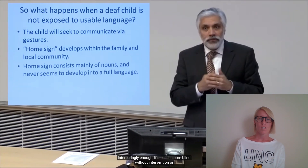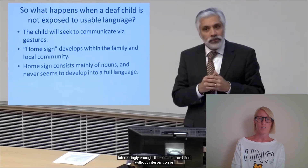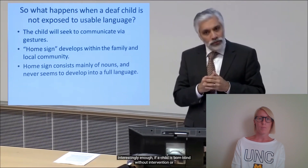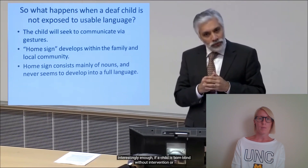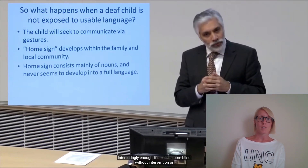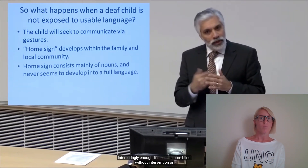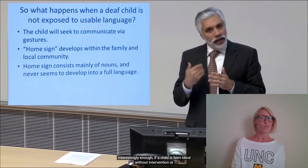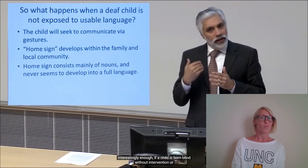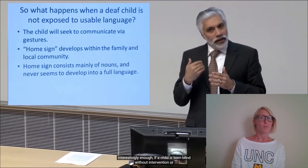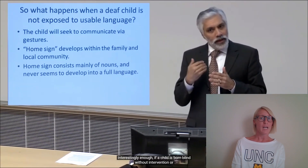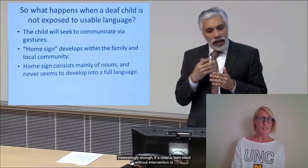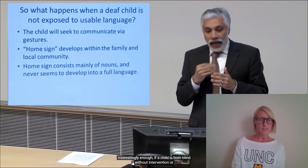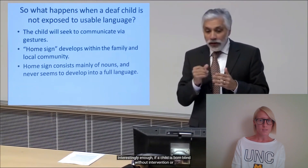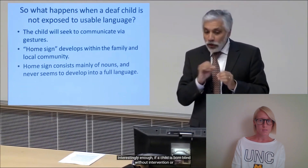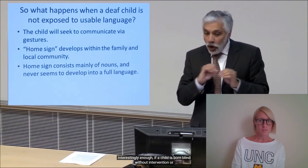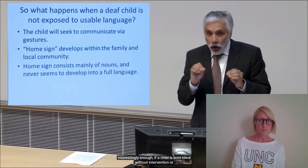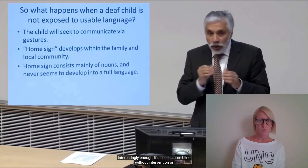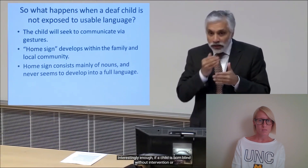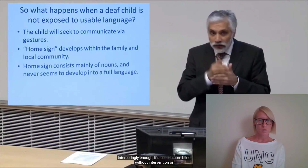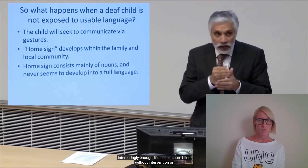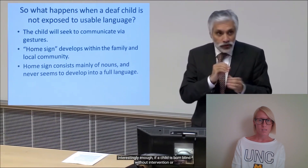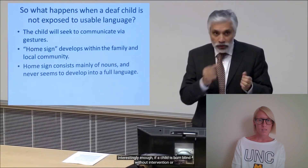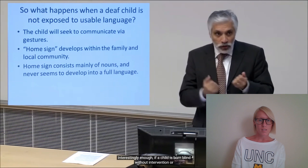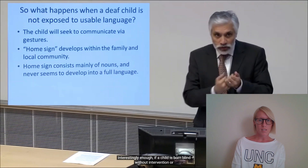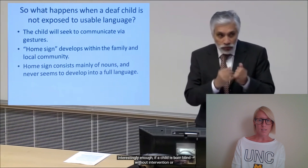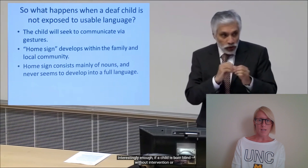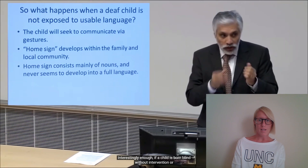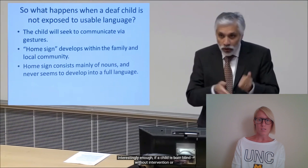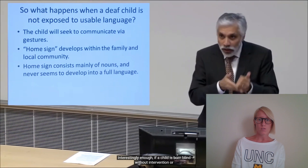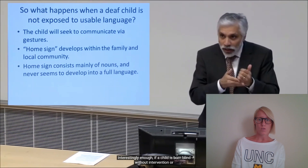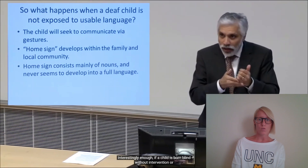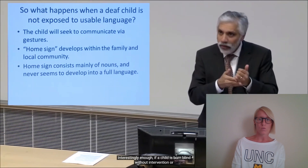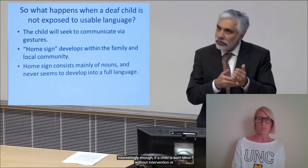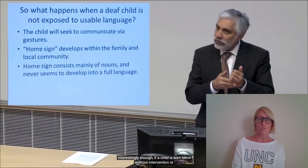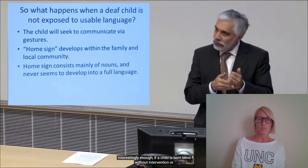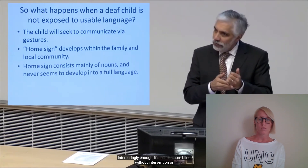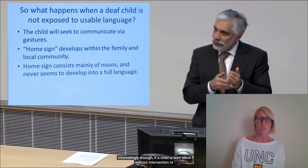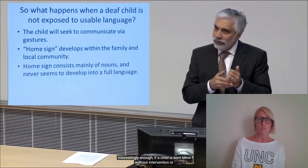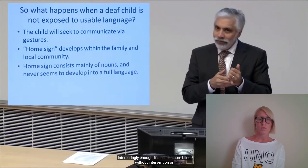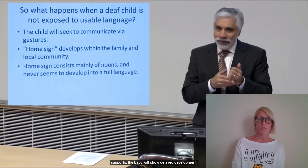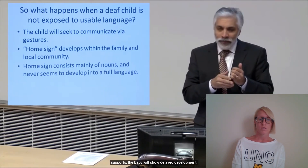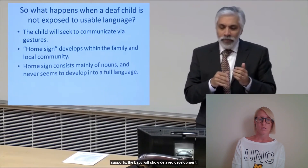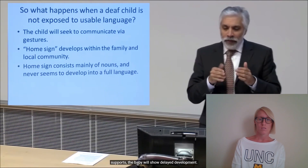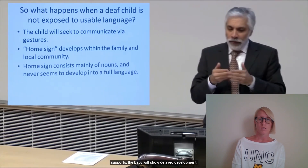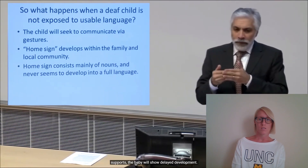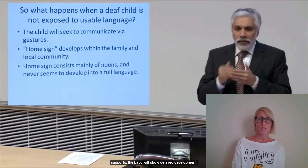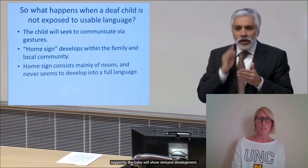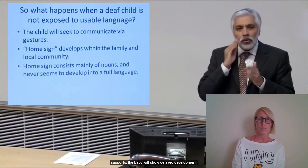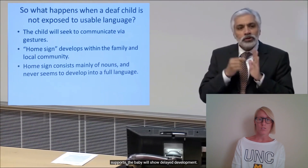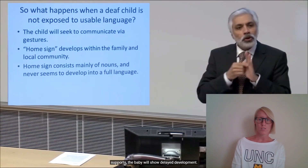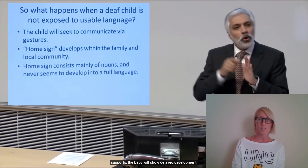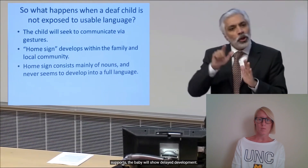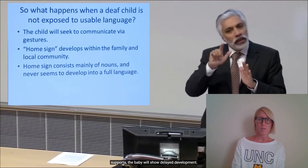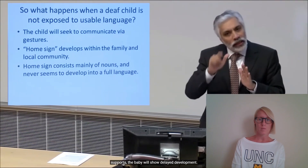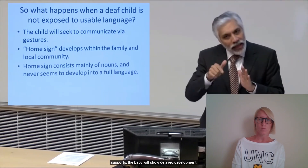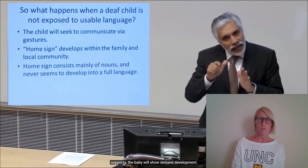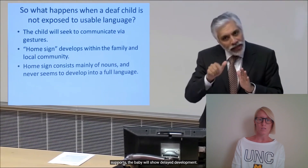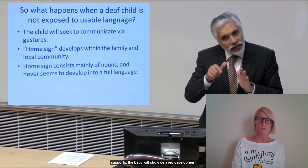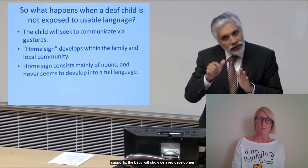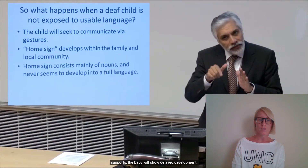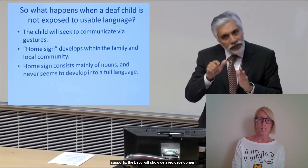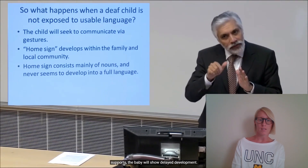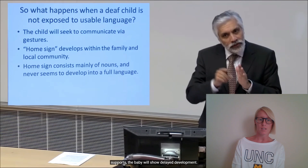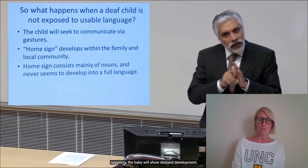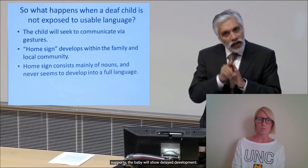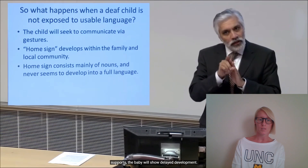Interestingly enough, If the baby is born if a blind, child is born blind and it has without no intervention or supports, interventions, the baby